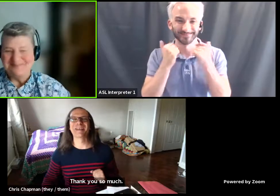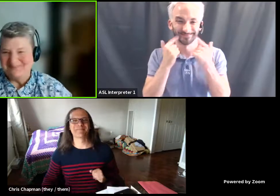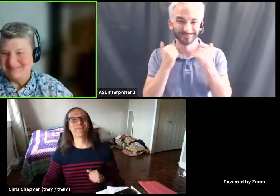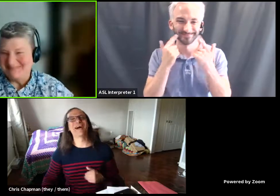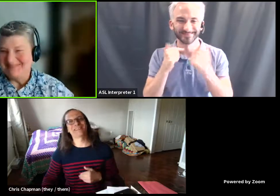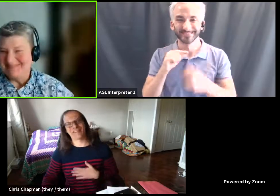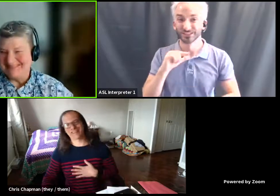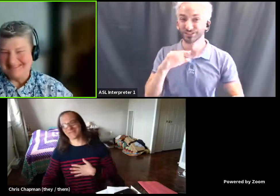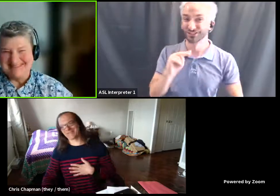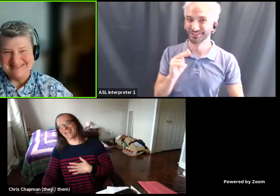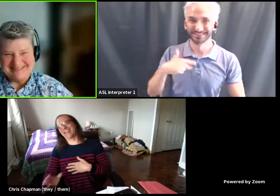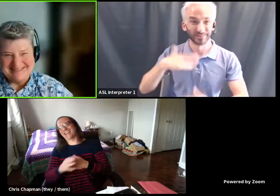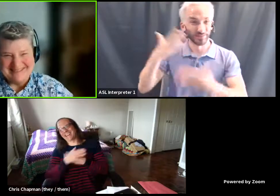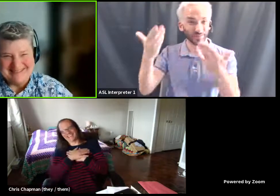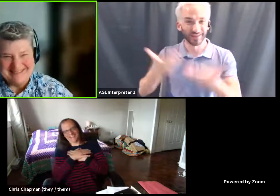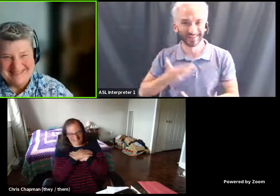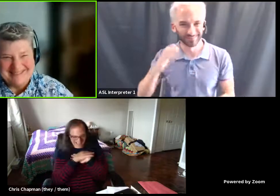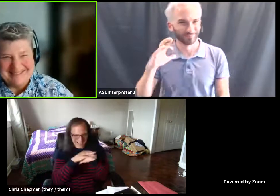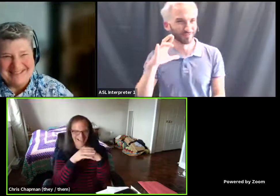Welcome.